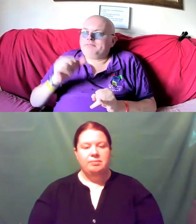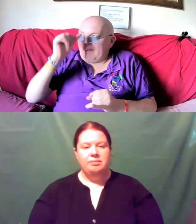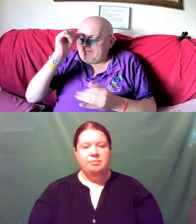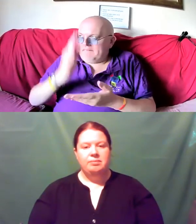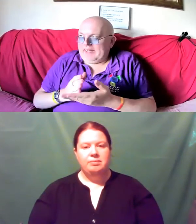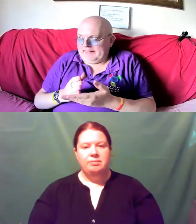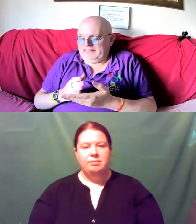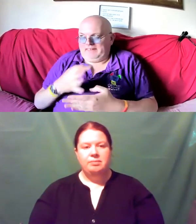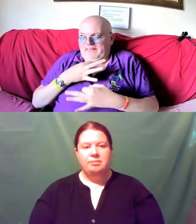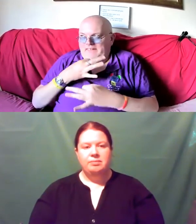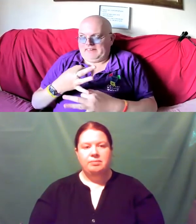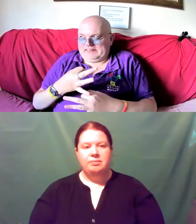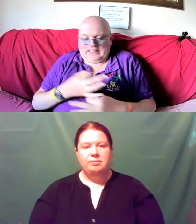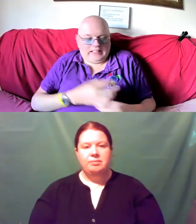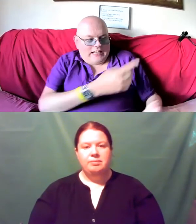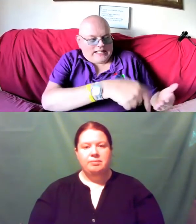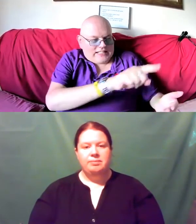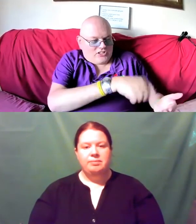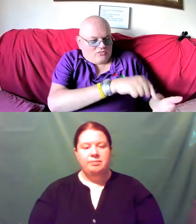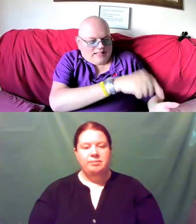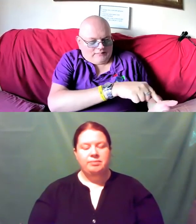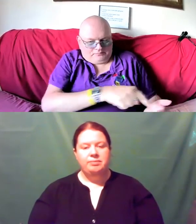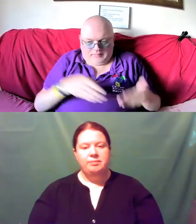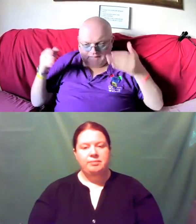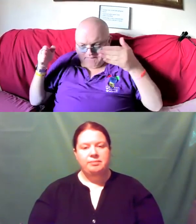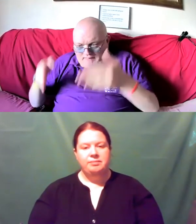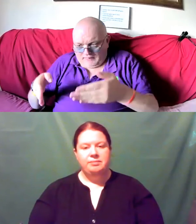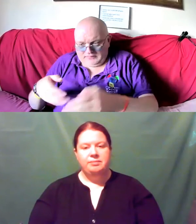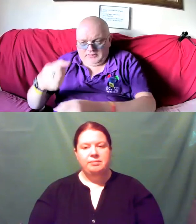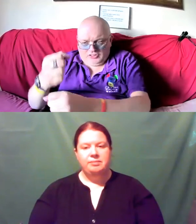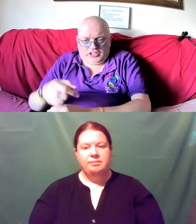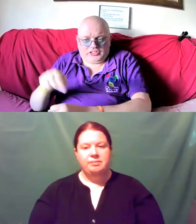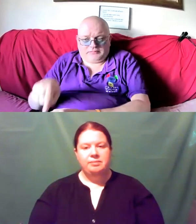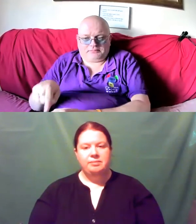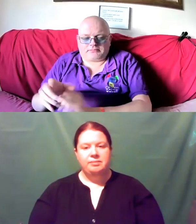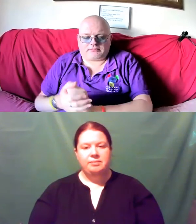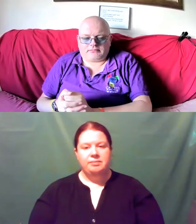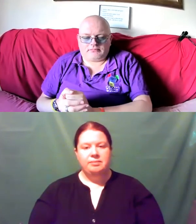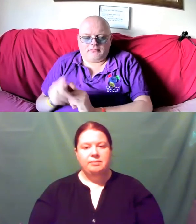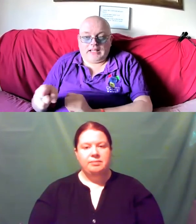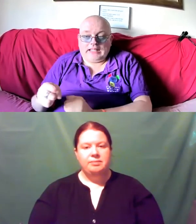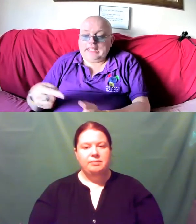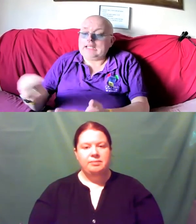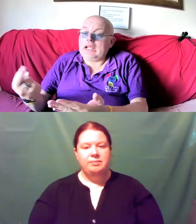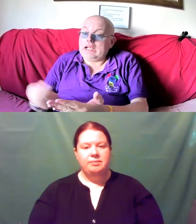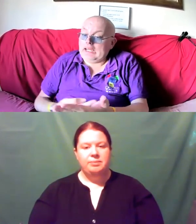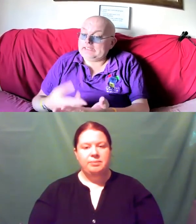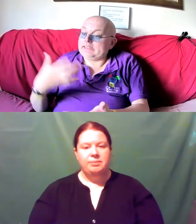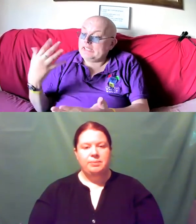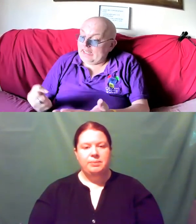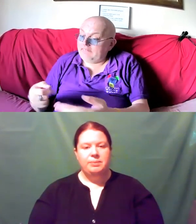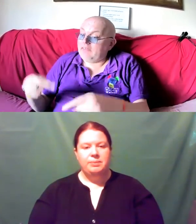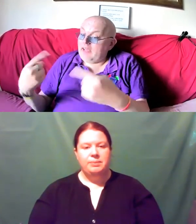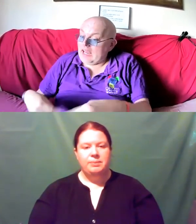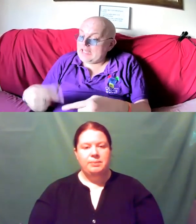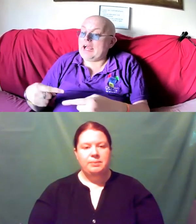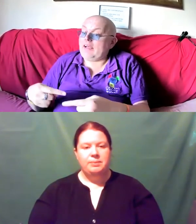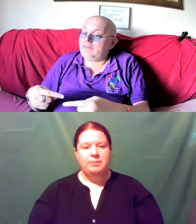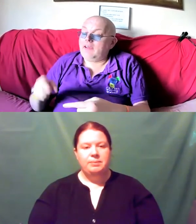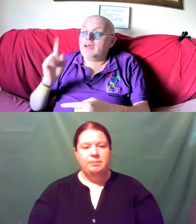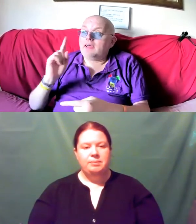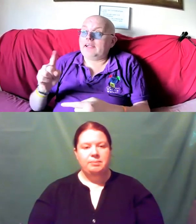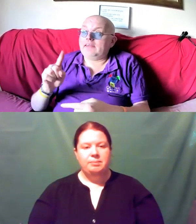risk to cancel the legal ceremony and focus just on what was happening in the church. And then they got their license. And we learned